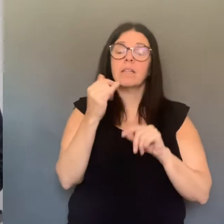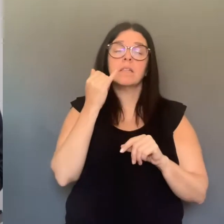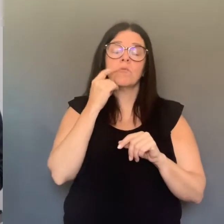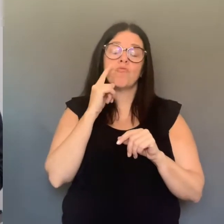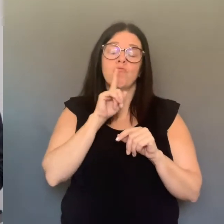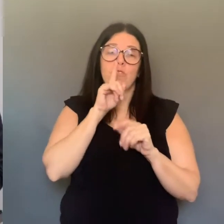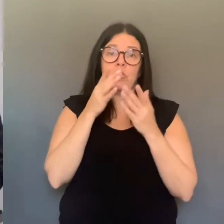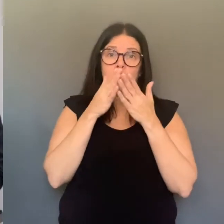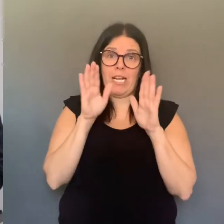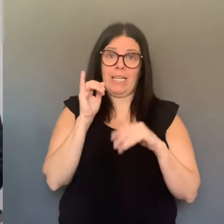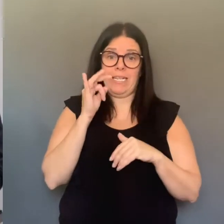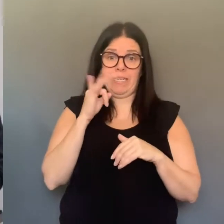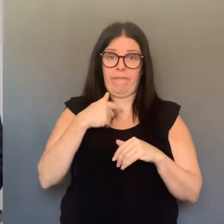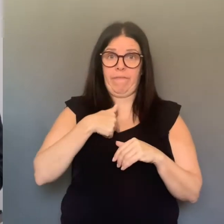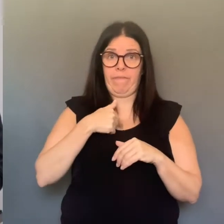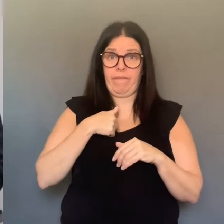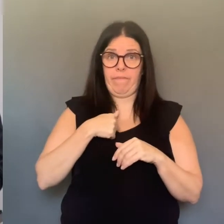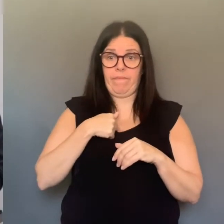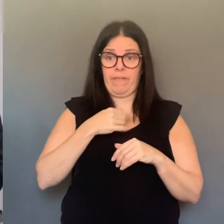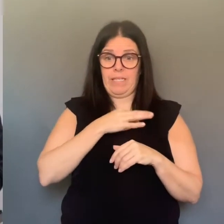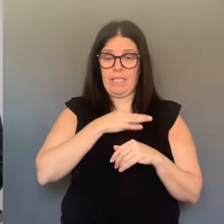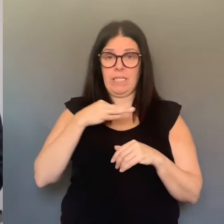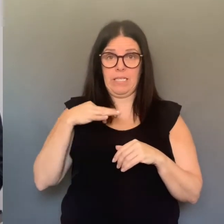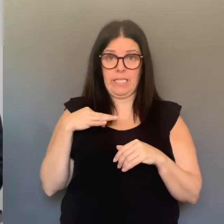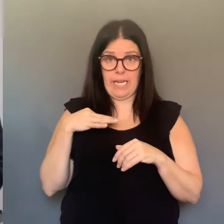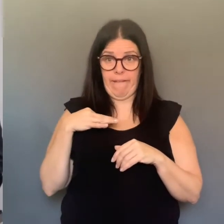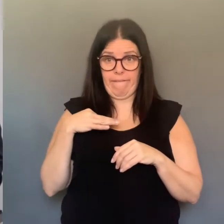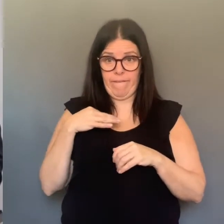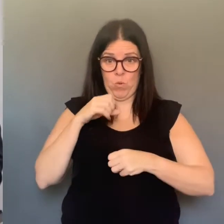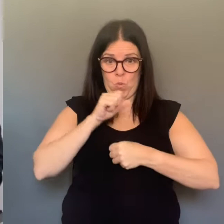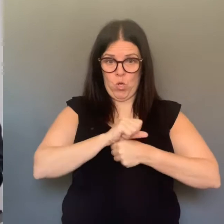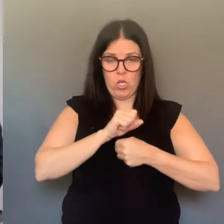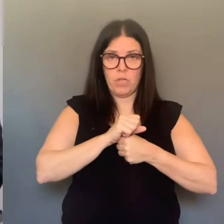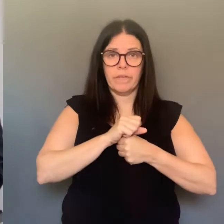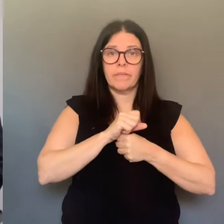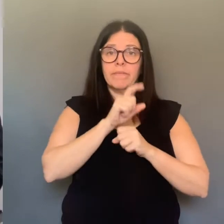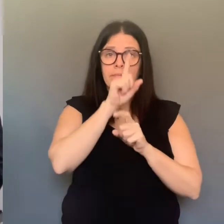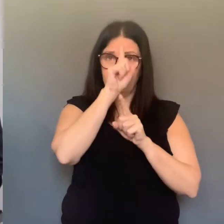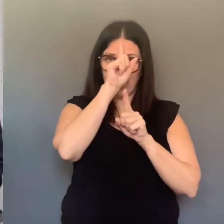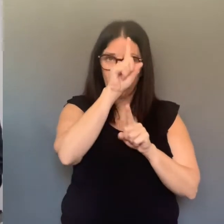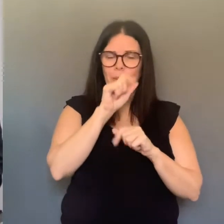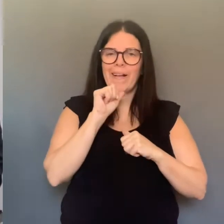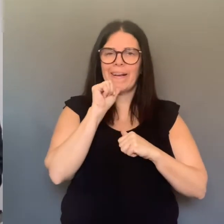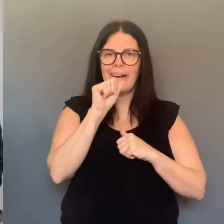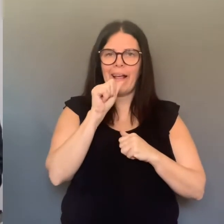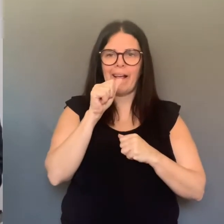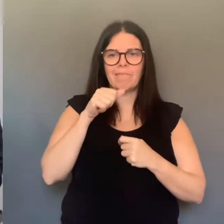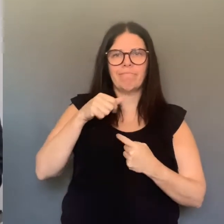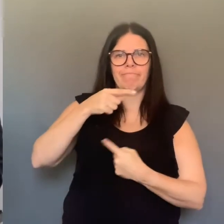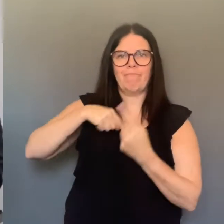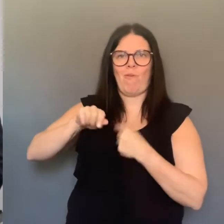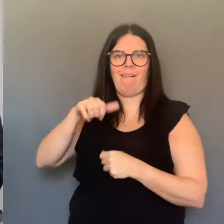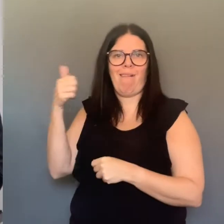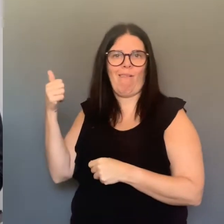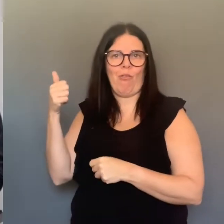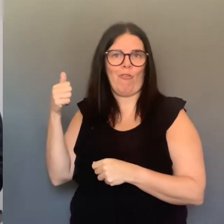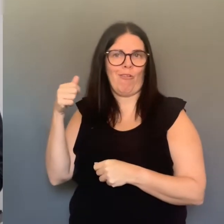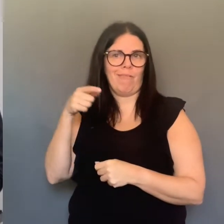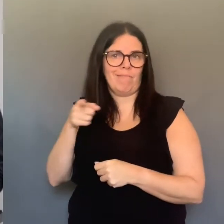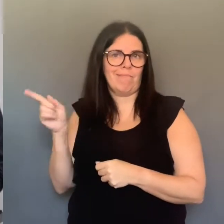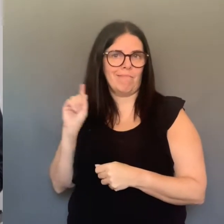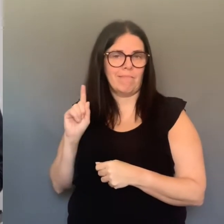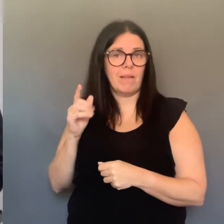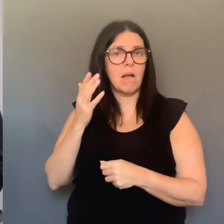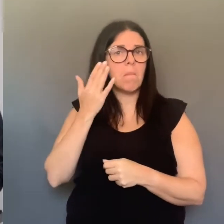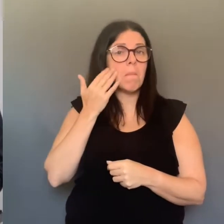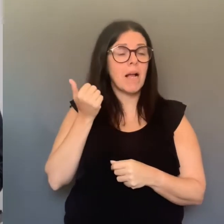on the type of exposures that they're having. I think as a general message, if you are a staff worker who's working there, you try